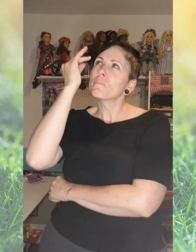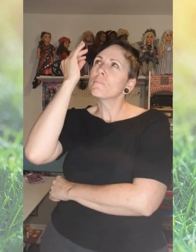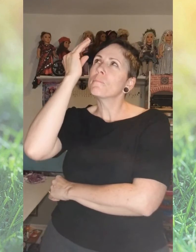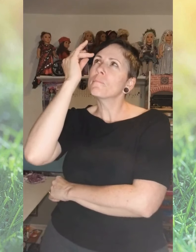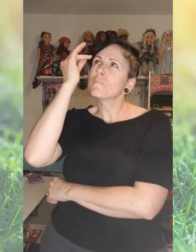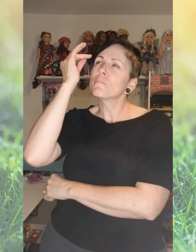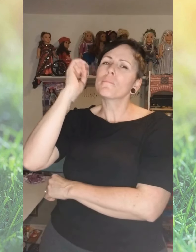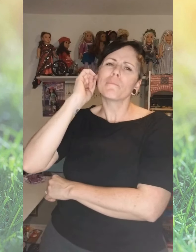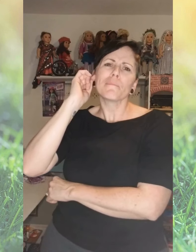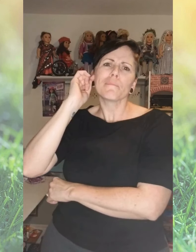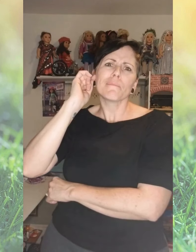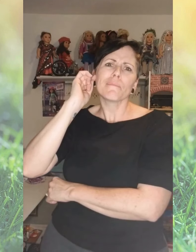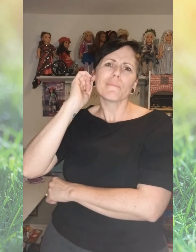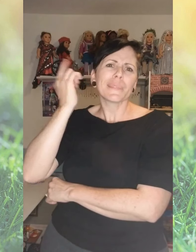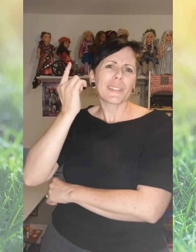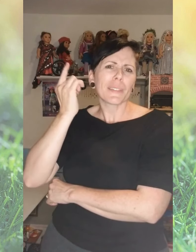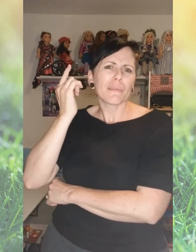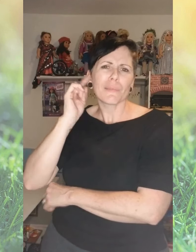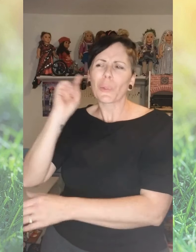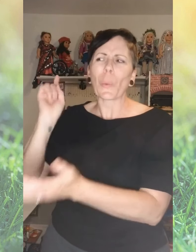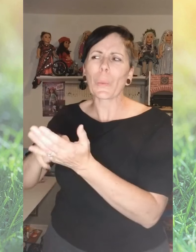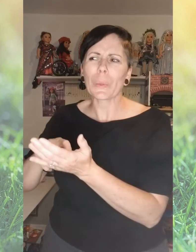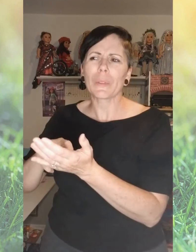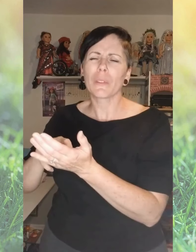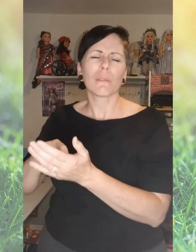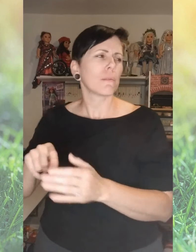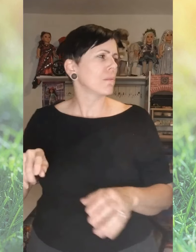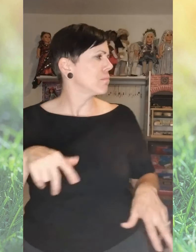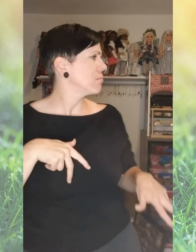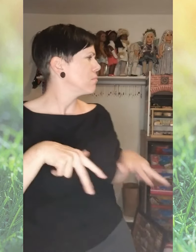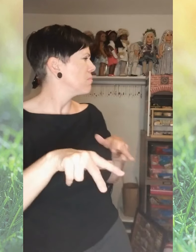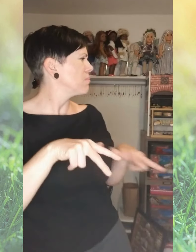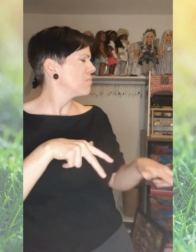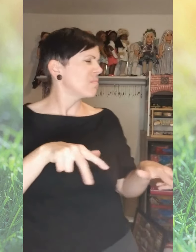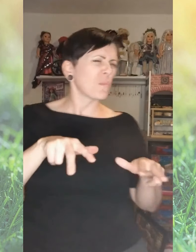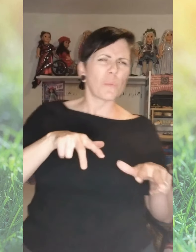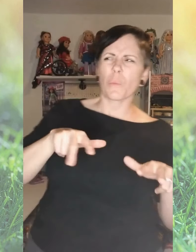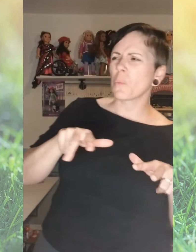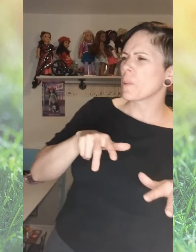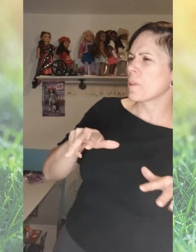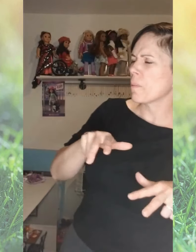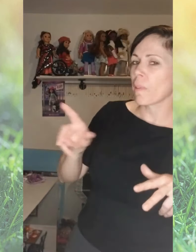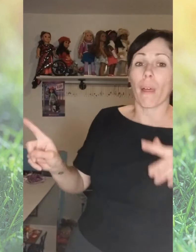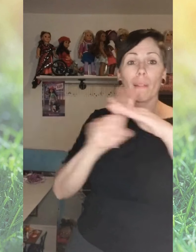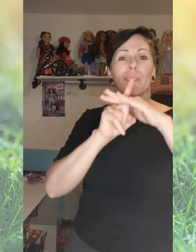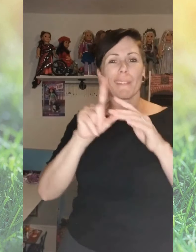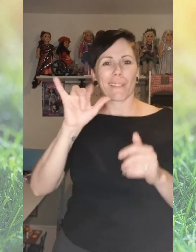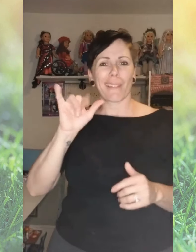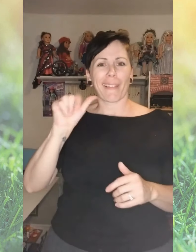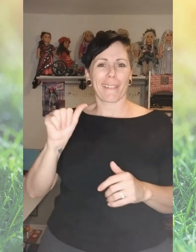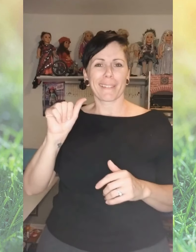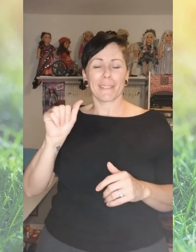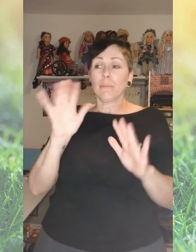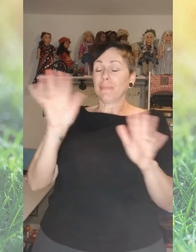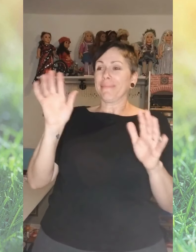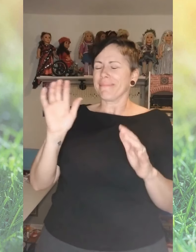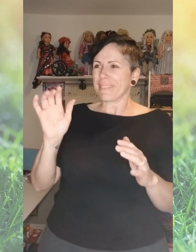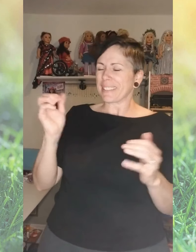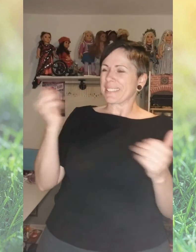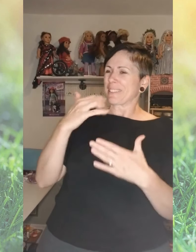up pops Lila. And she's like, "Oh my gosh, friend, you startled me. I thought you were still over there." And then they start walking back